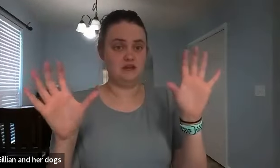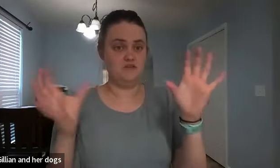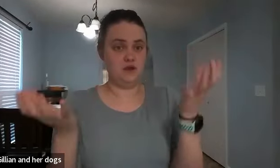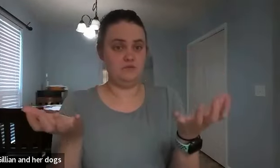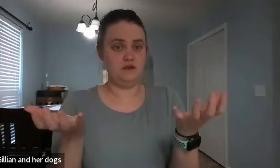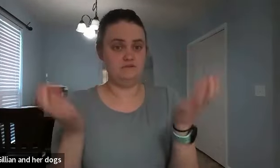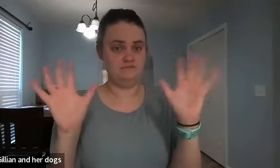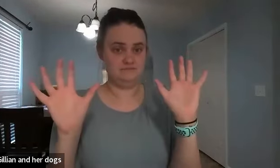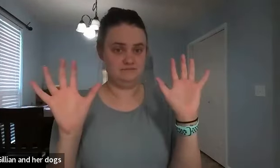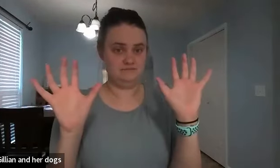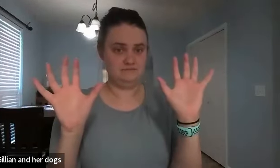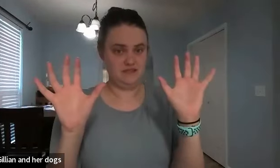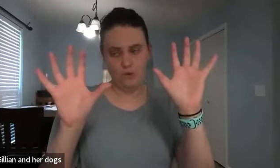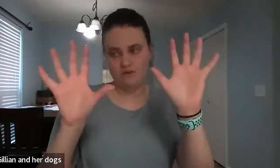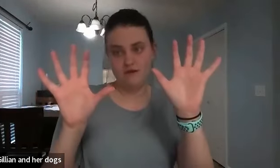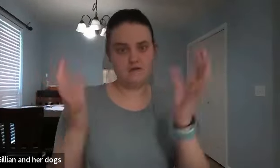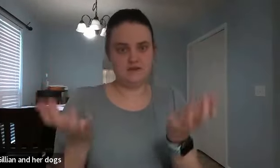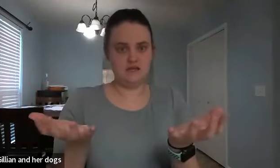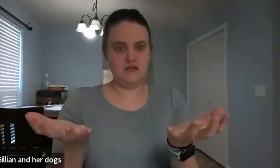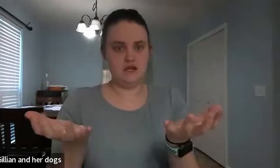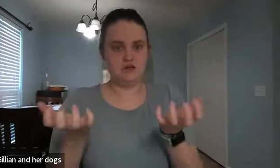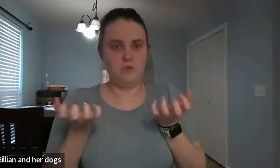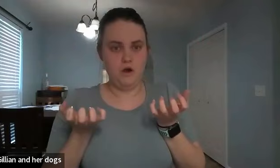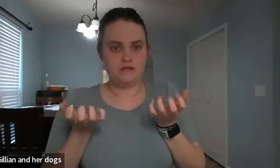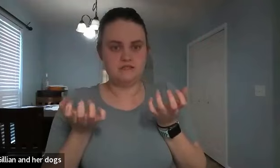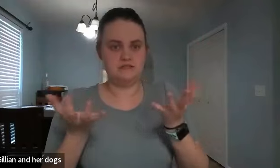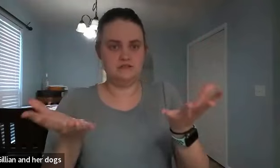that open 5 again, near want.